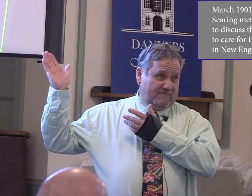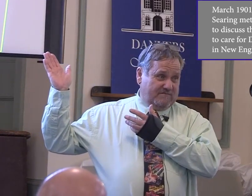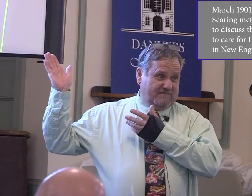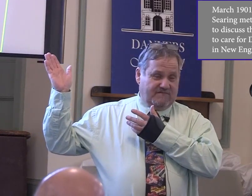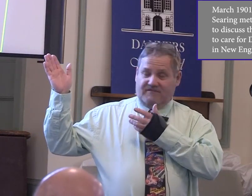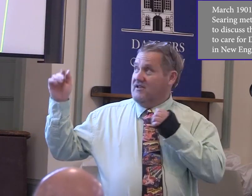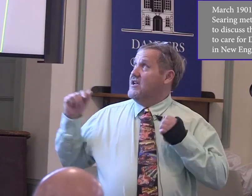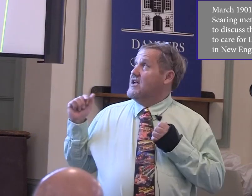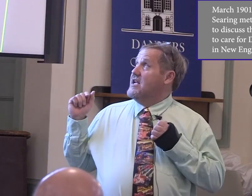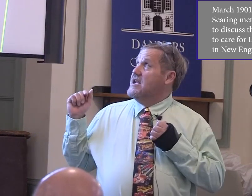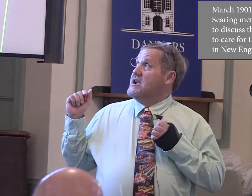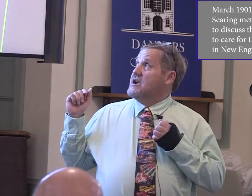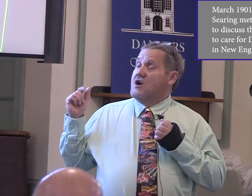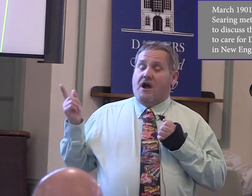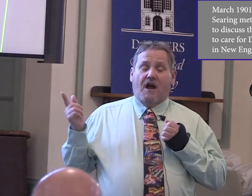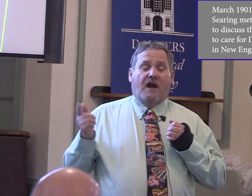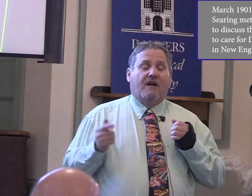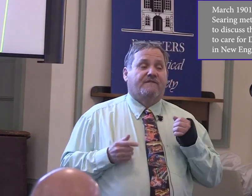1901,